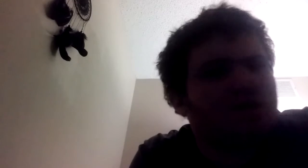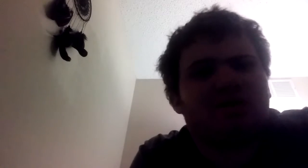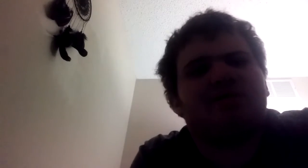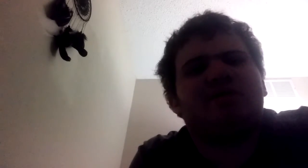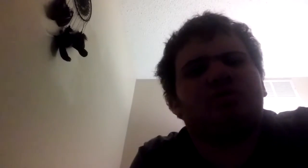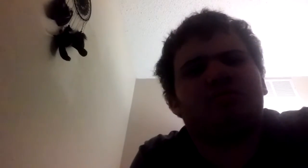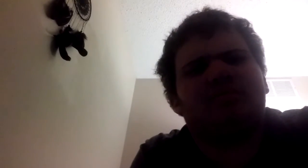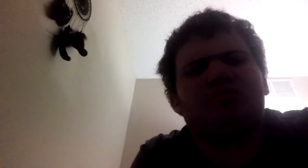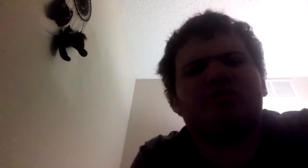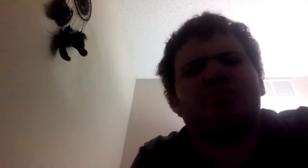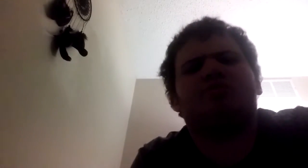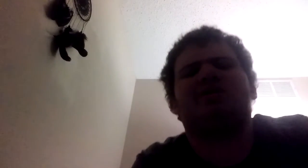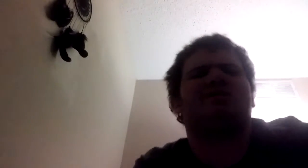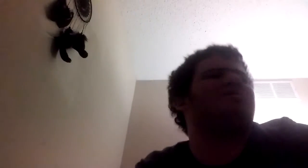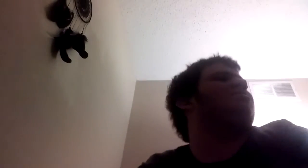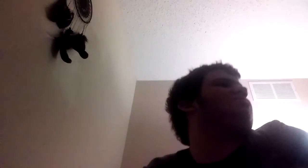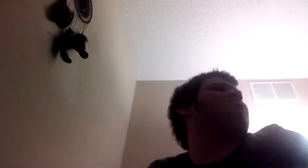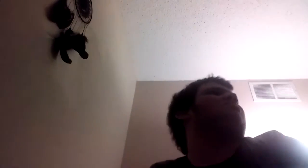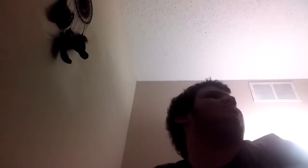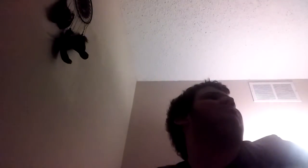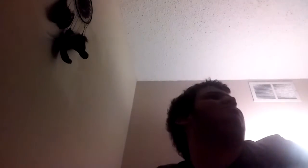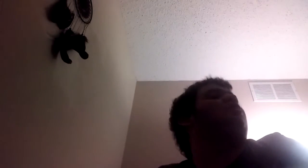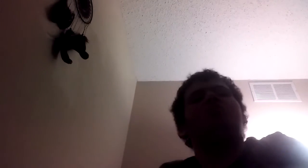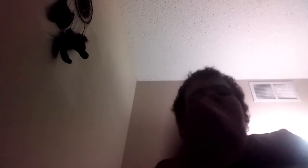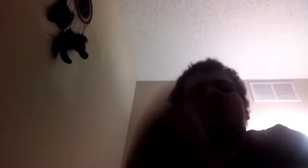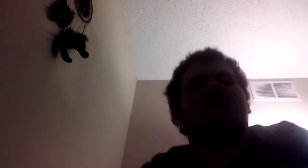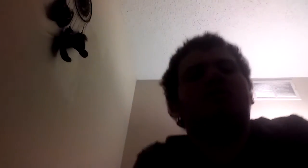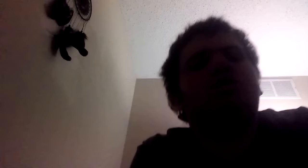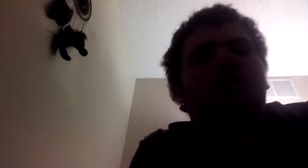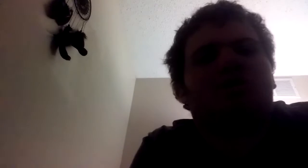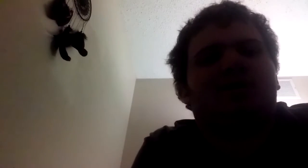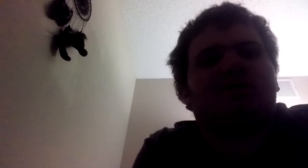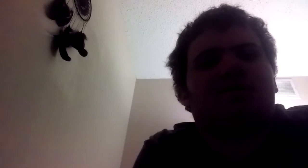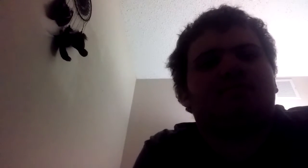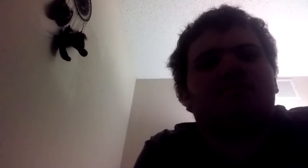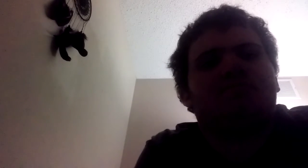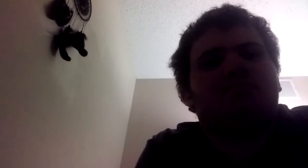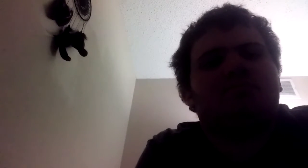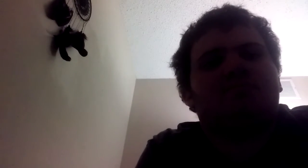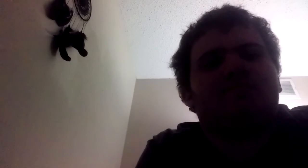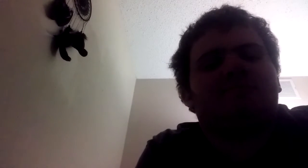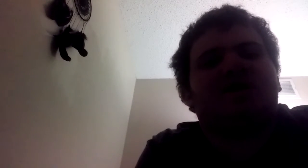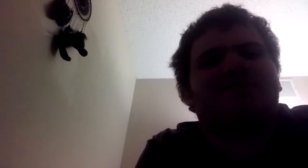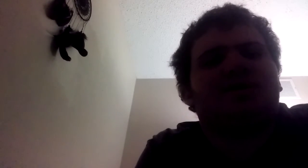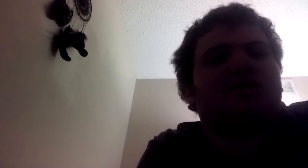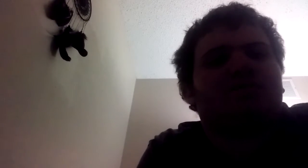Sorry guys, I'm having trouble remembering what number two was. Dark Box. Five Nights at Freddy's Dark